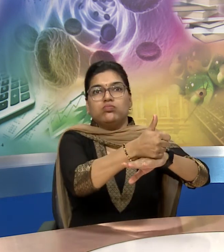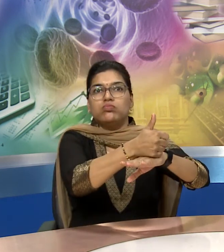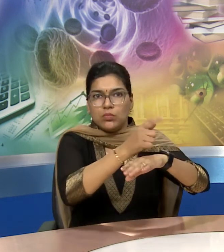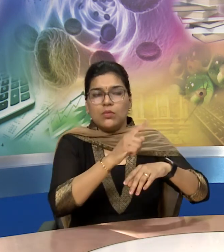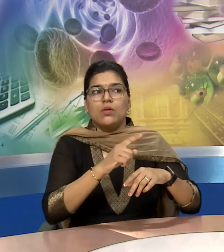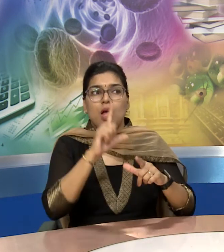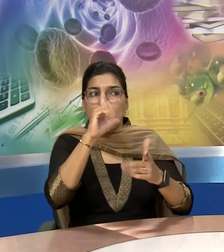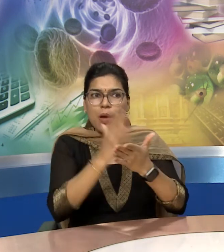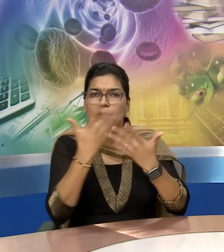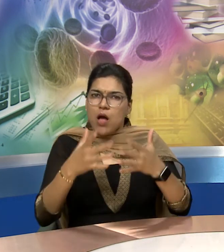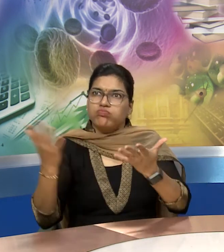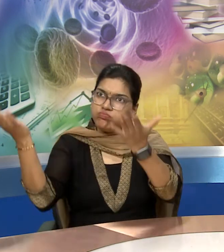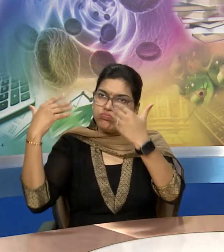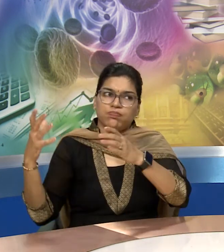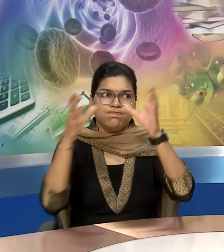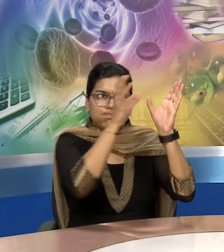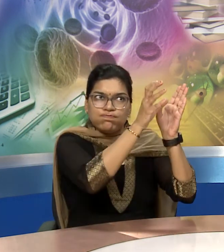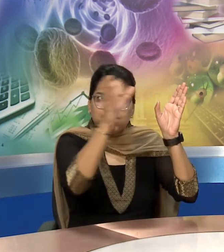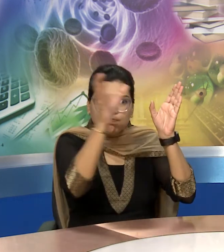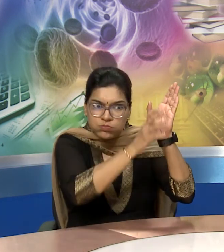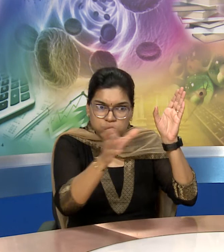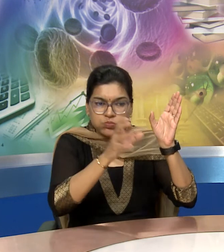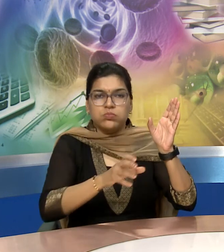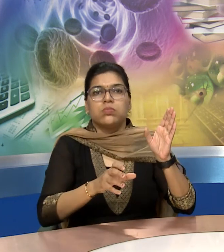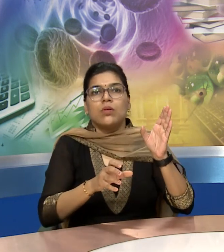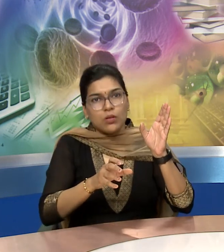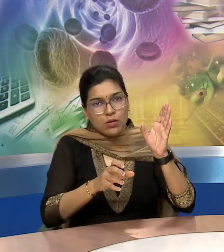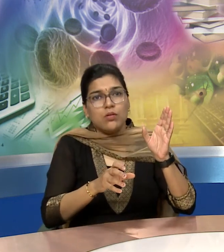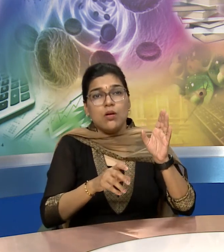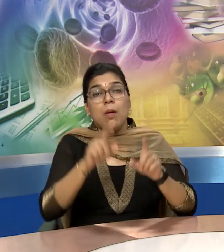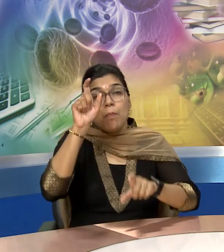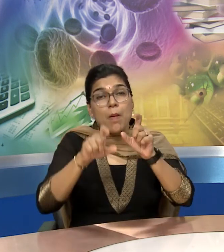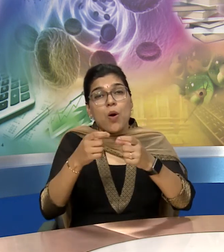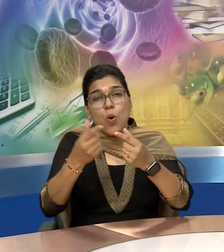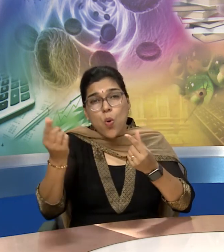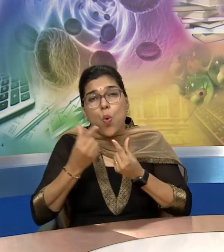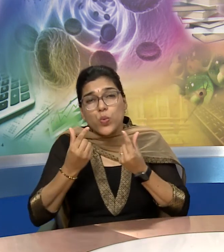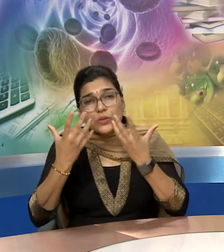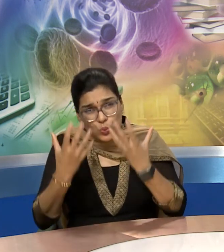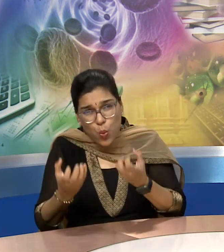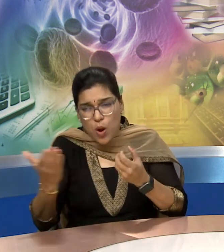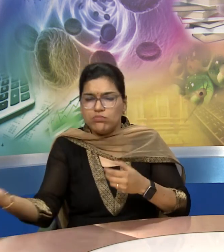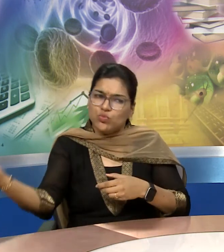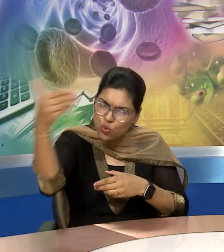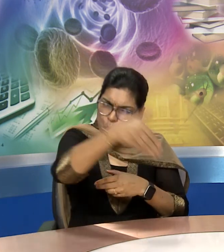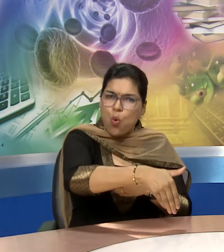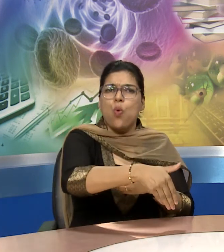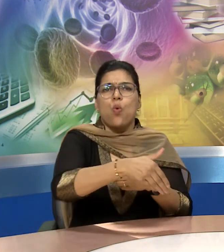establishment charged with the care of collection of books and the duty of making them accessible